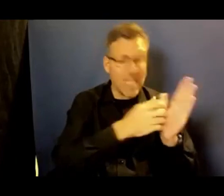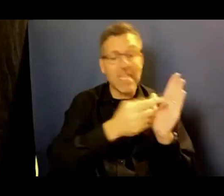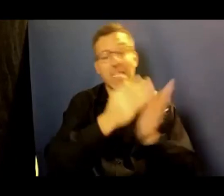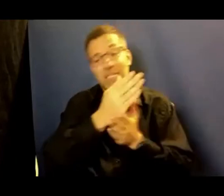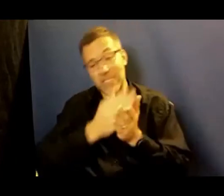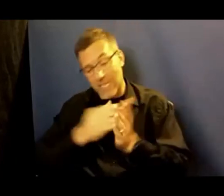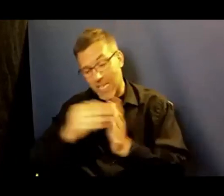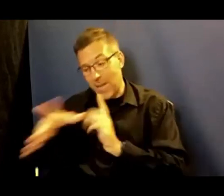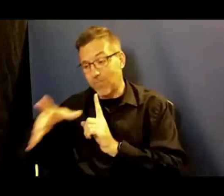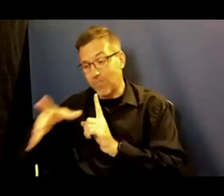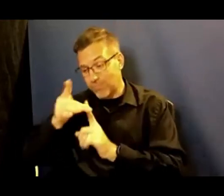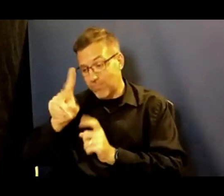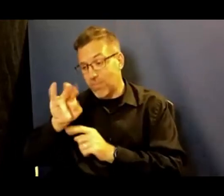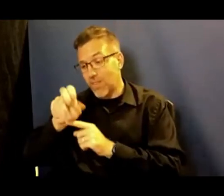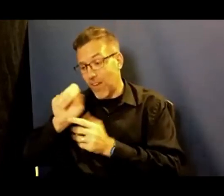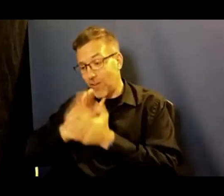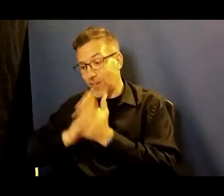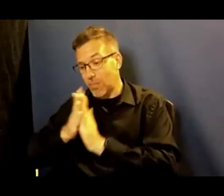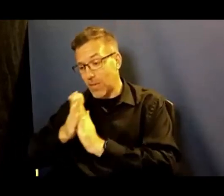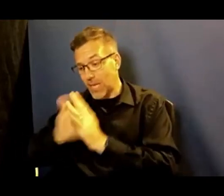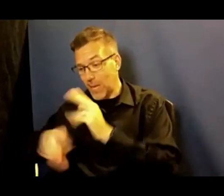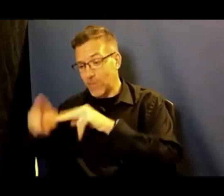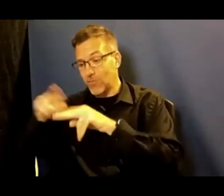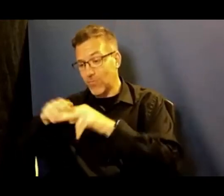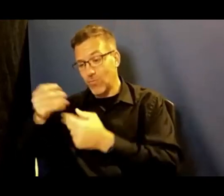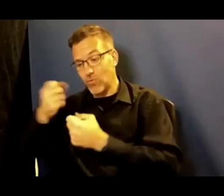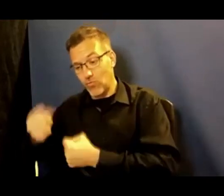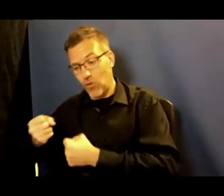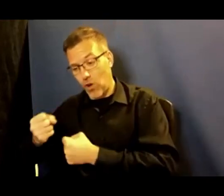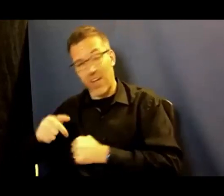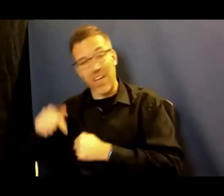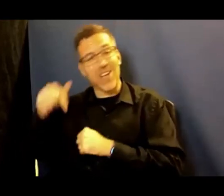faster and better, or the ones that make people sicker.